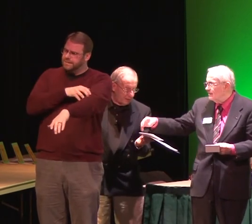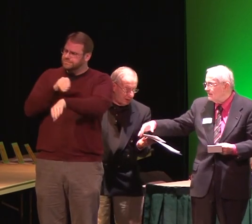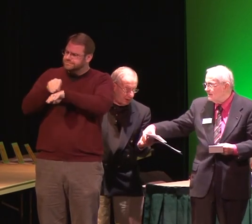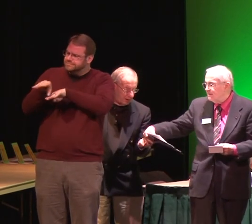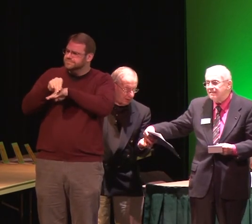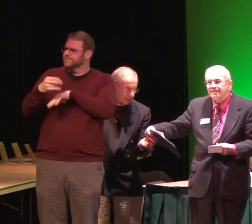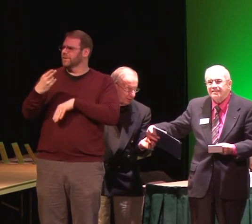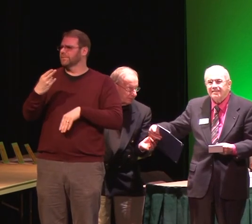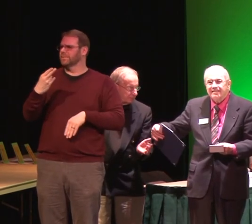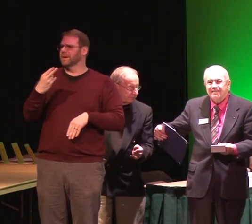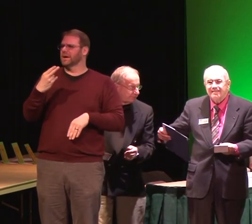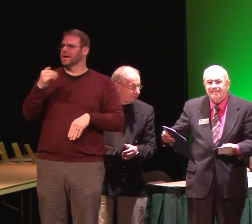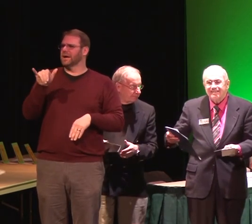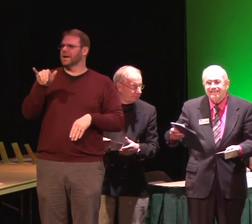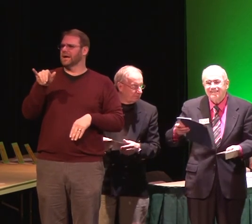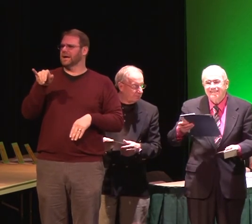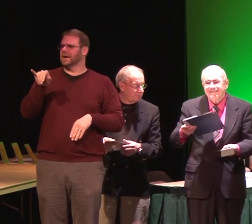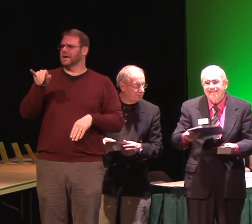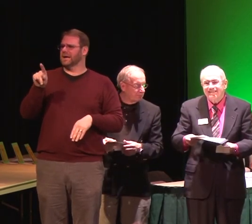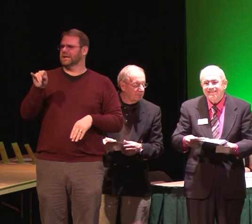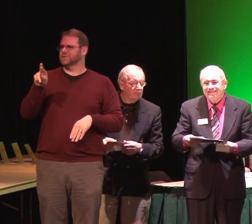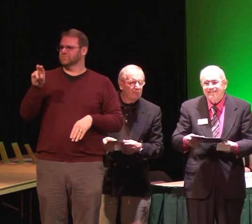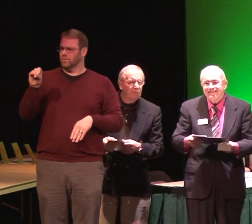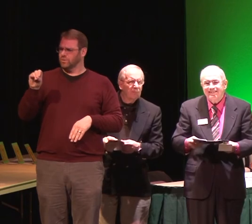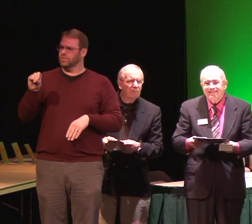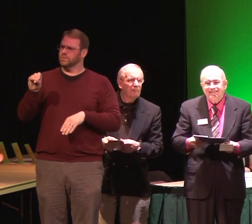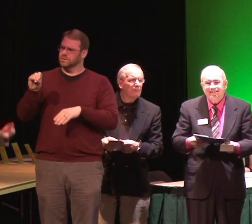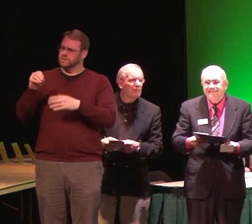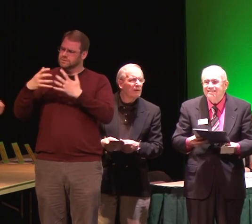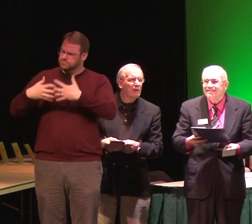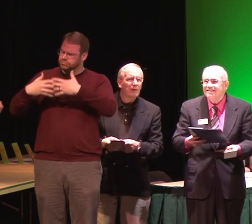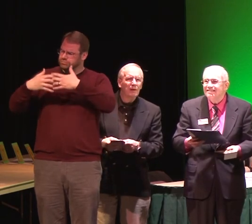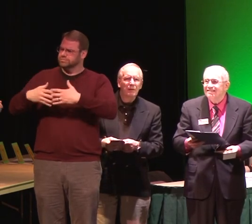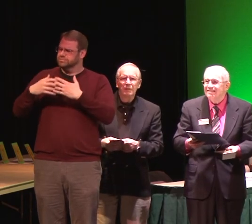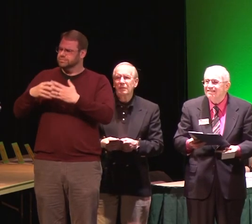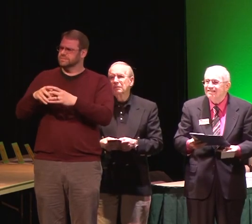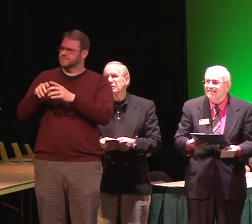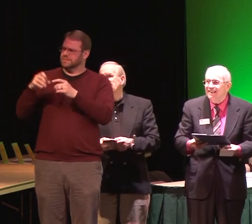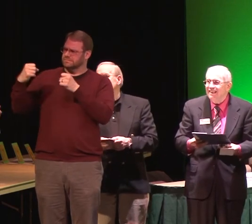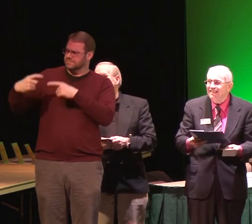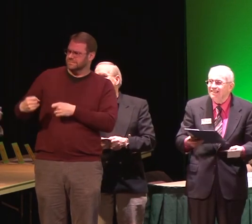Hydroelectric Generator Prototypes, Emma L. Fiore.